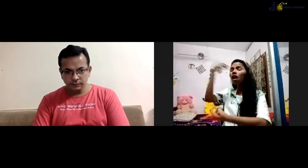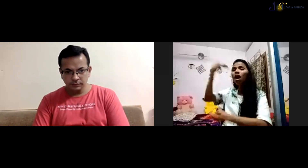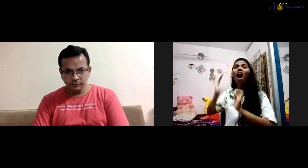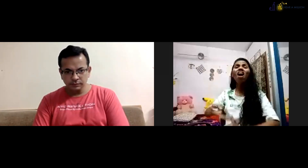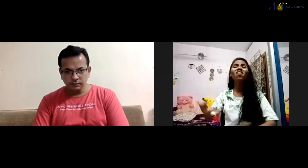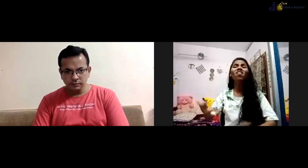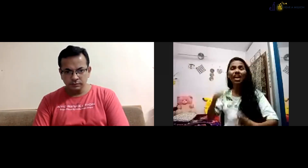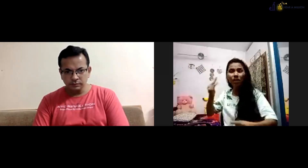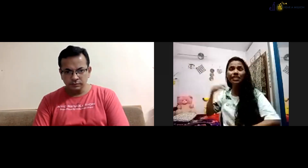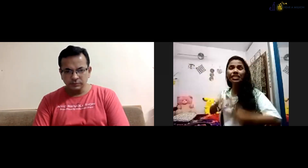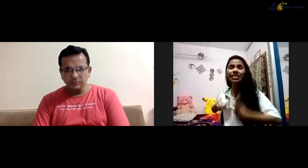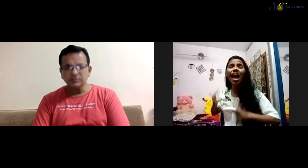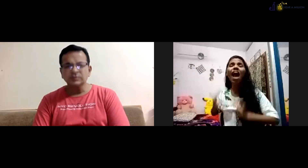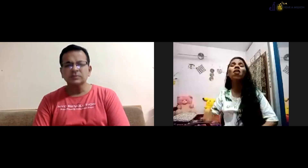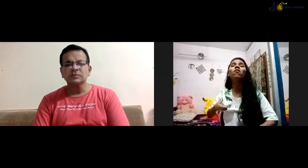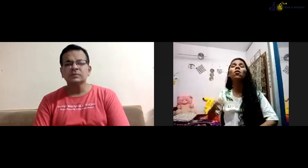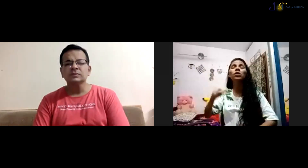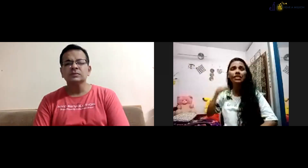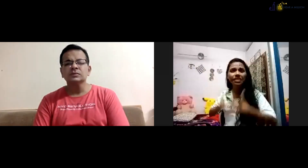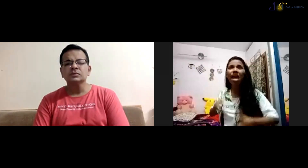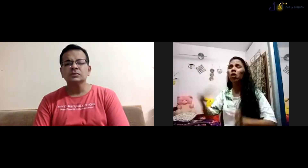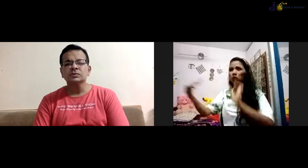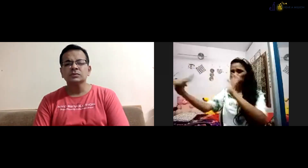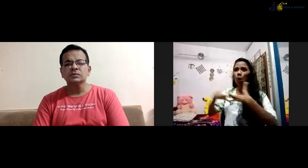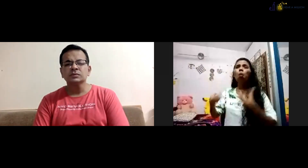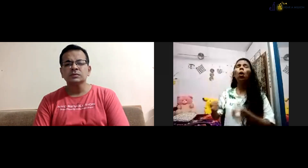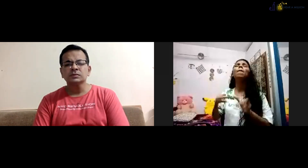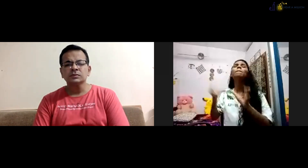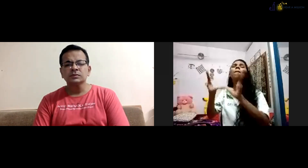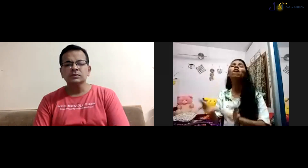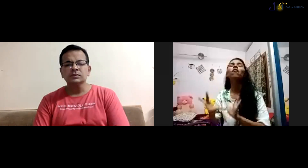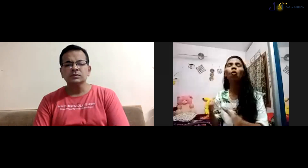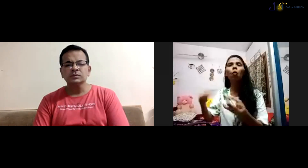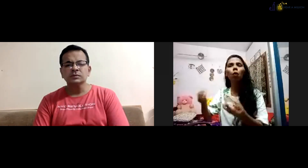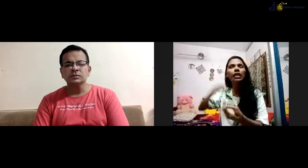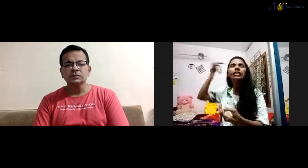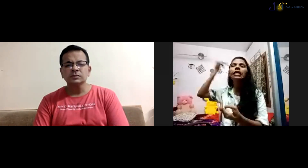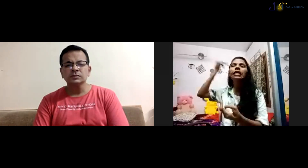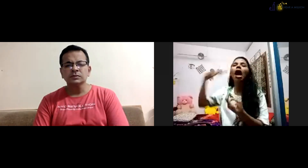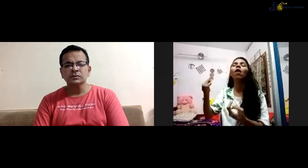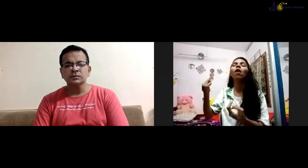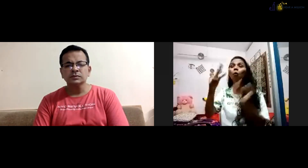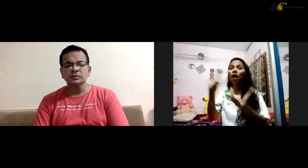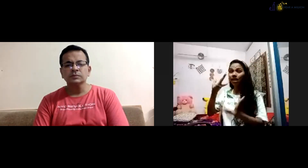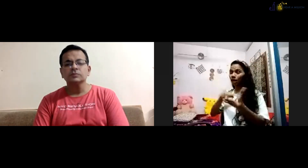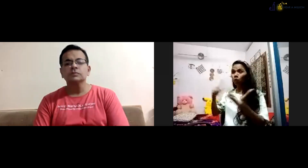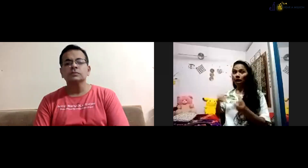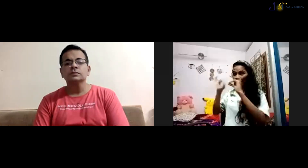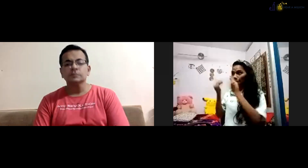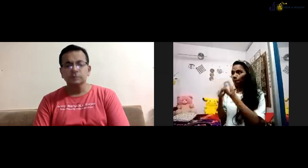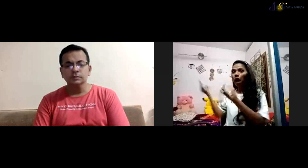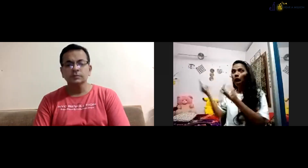So people were saying that yeah, you can go, but I have the interest to show myself on the screen so that I could